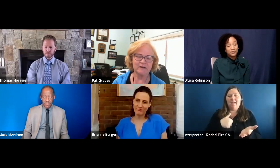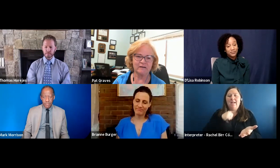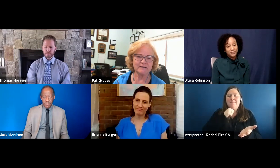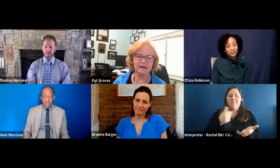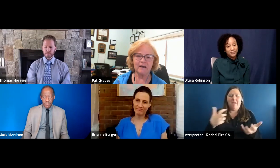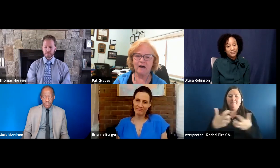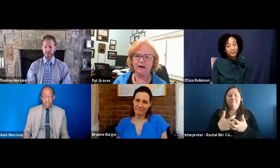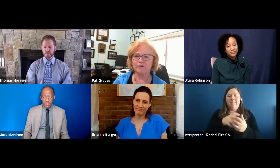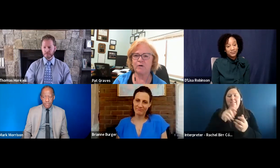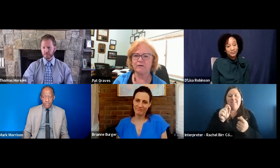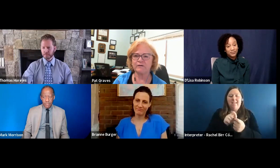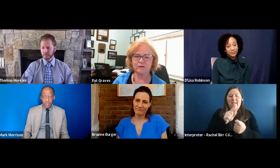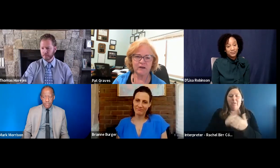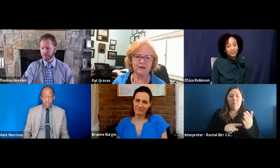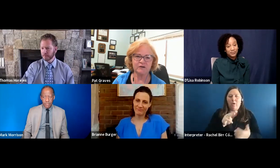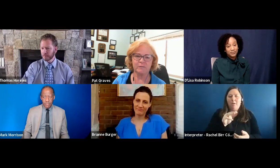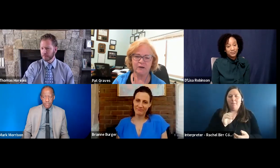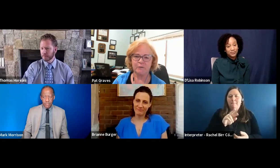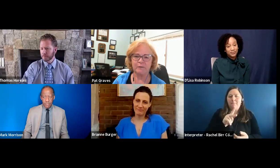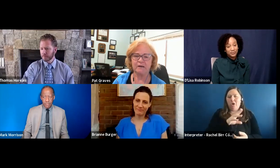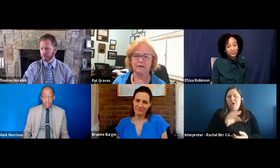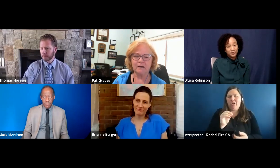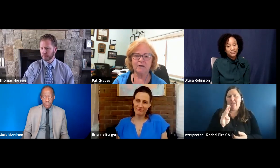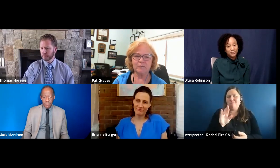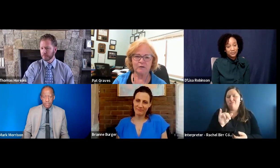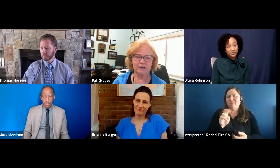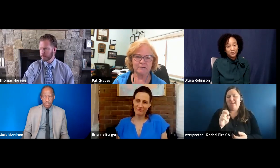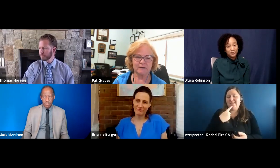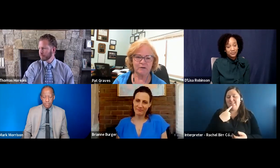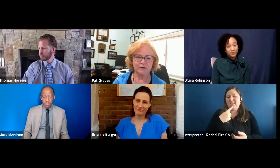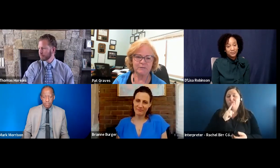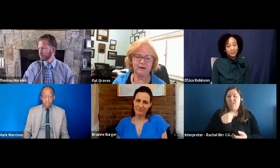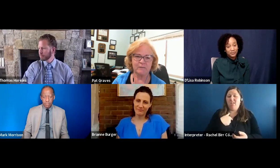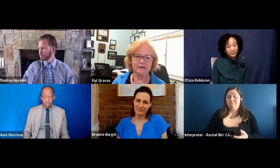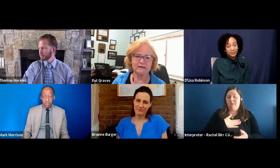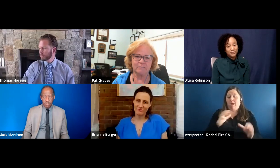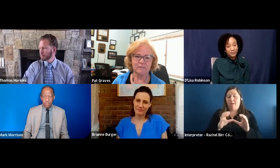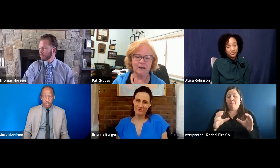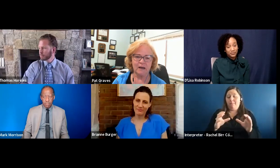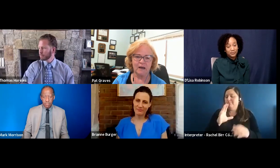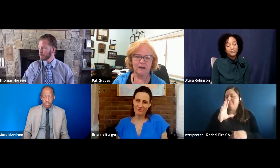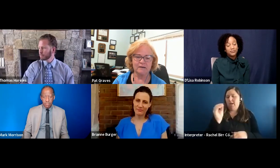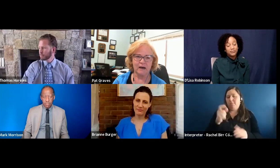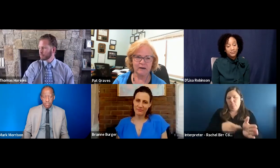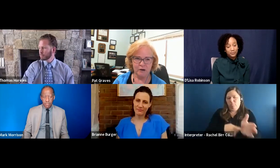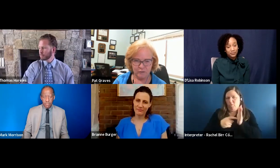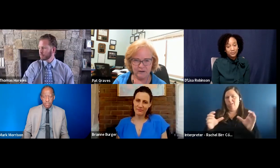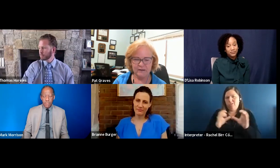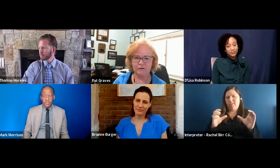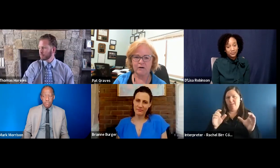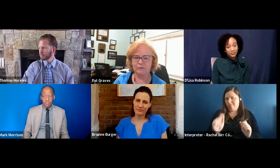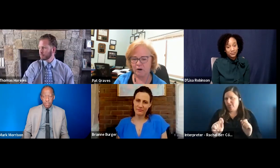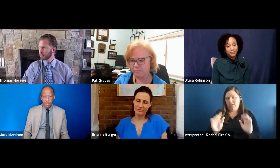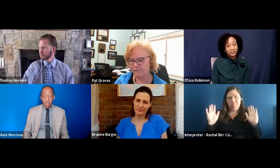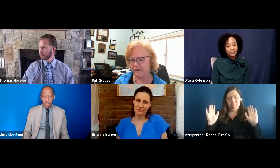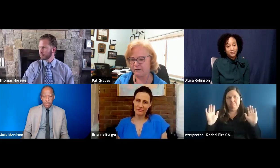said, because I require certification in my company, period, in order to be on my team. And I know that